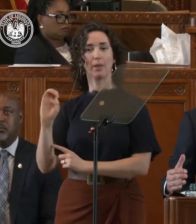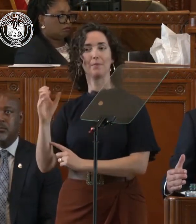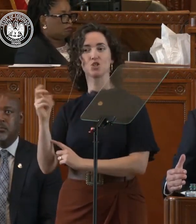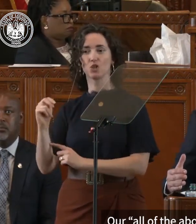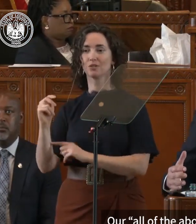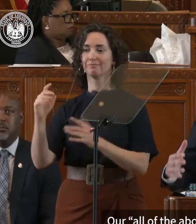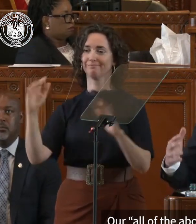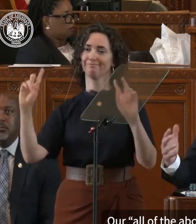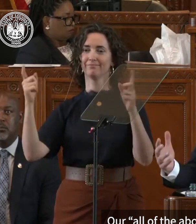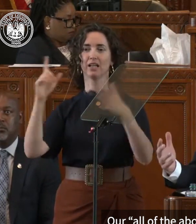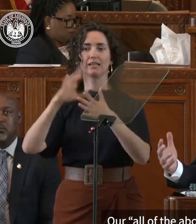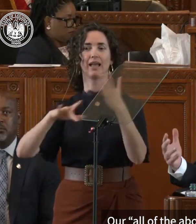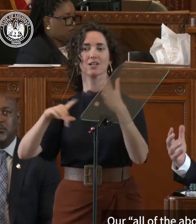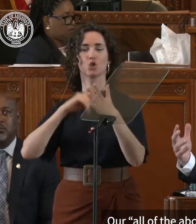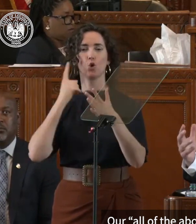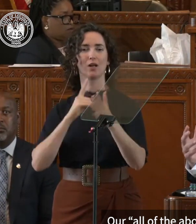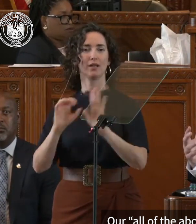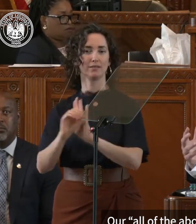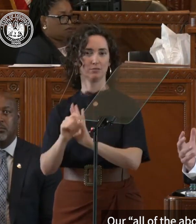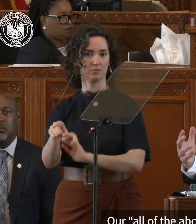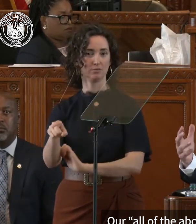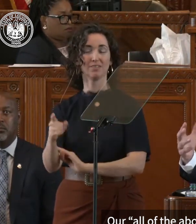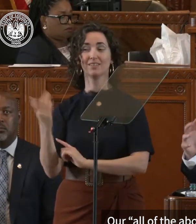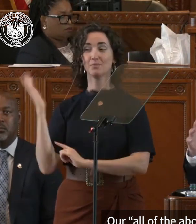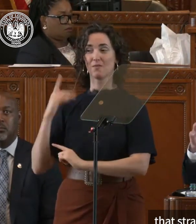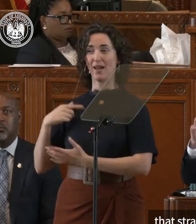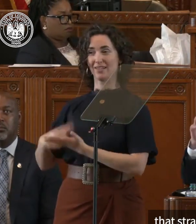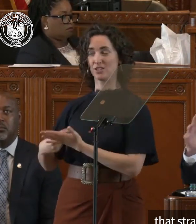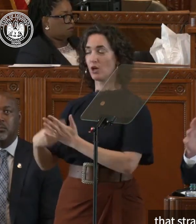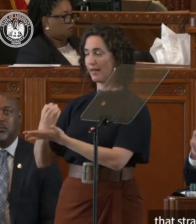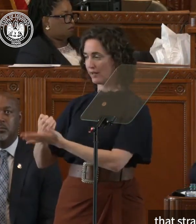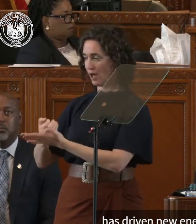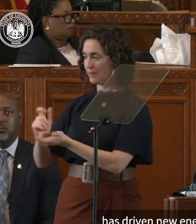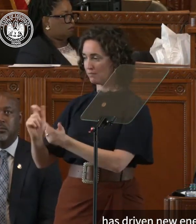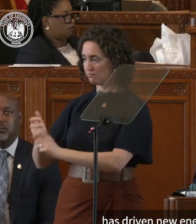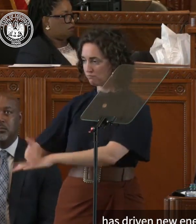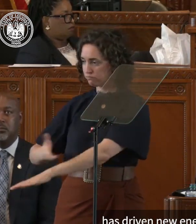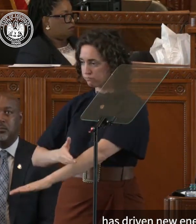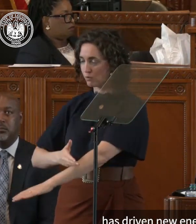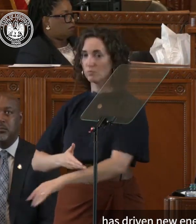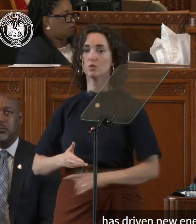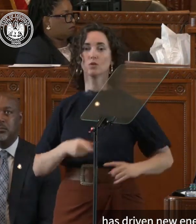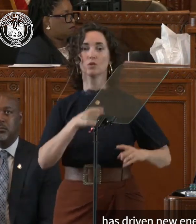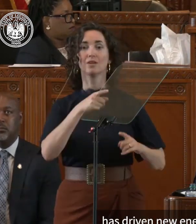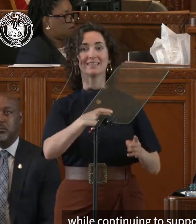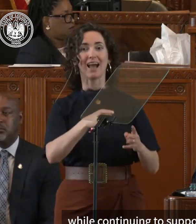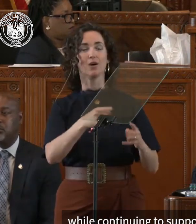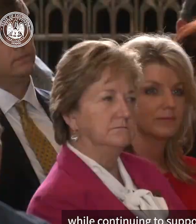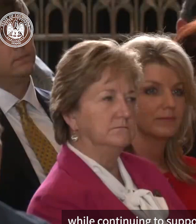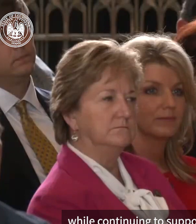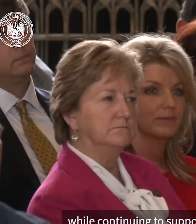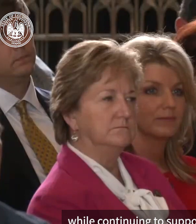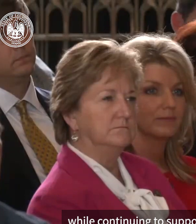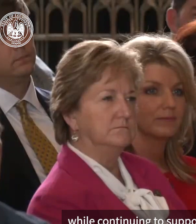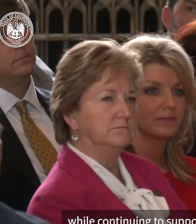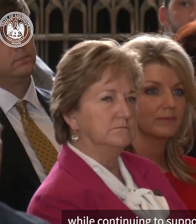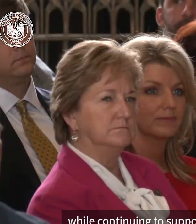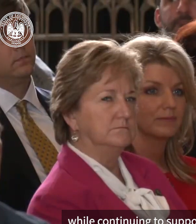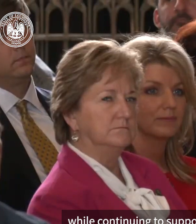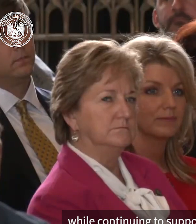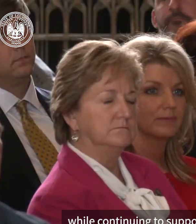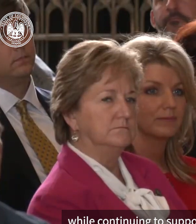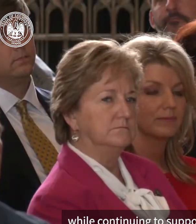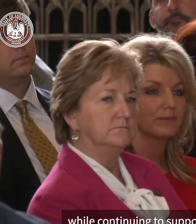economy. Our all-of-the-above approach, that strategy, has driven new energy investment while continuing to